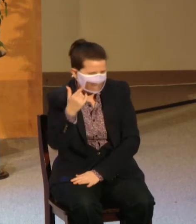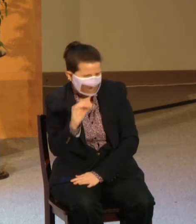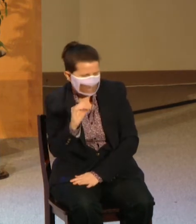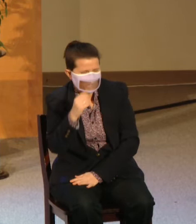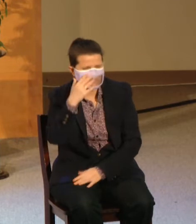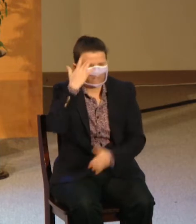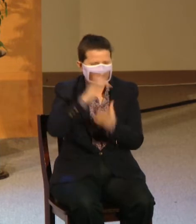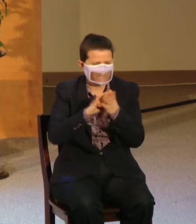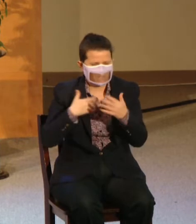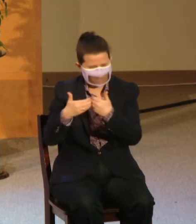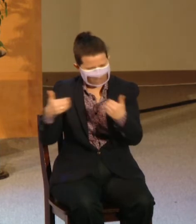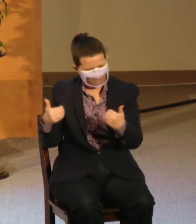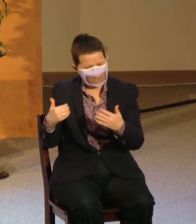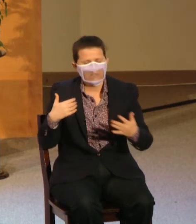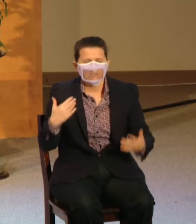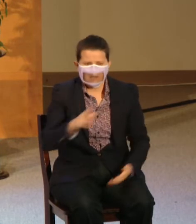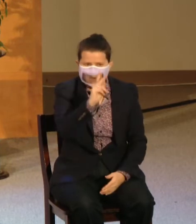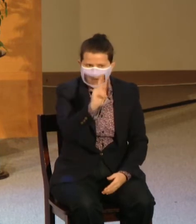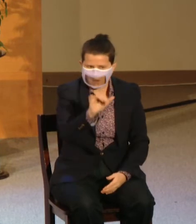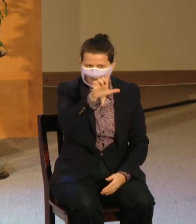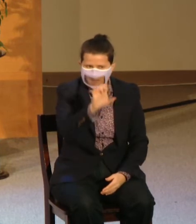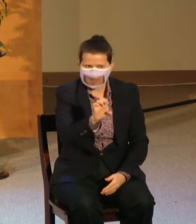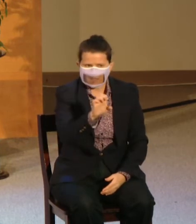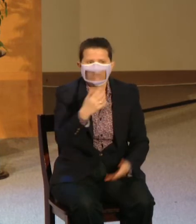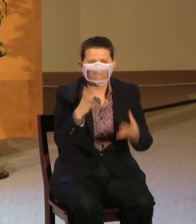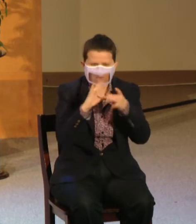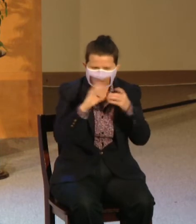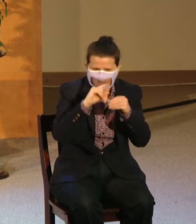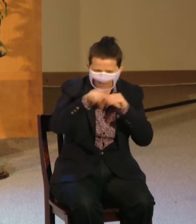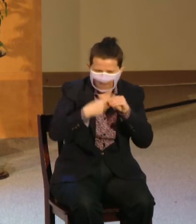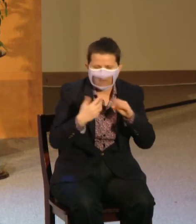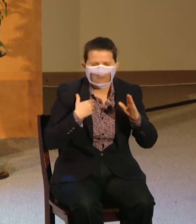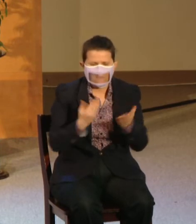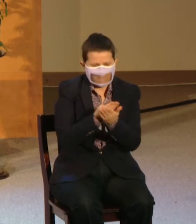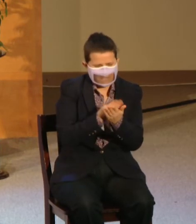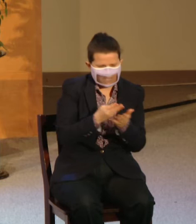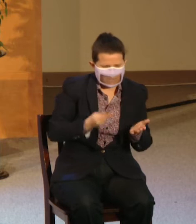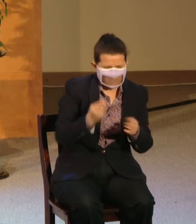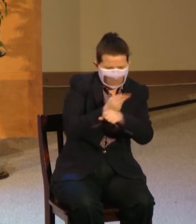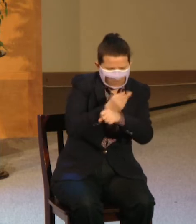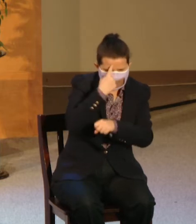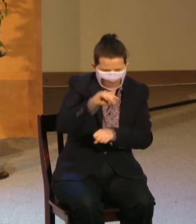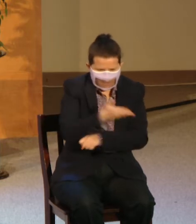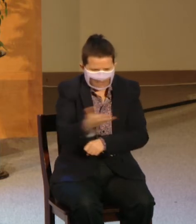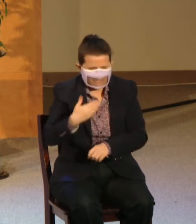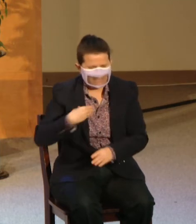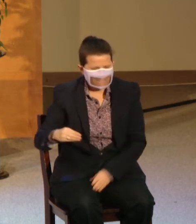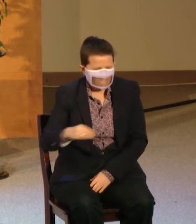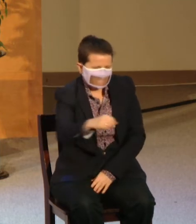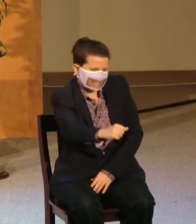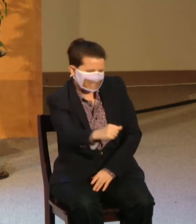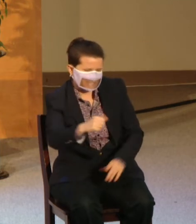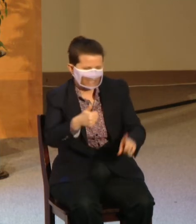Kyle Cease in his book talks a lot about spending your money on things that will invest in you and in your spiritual